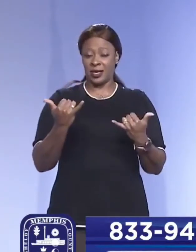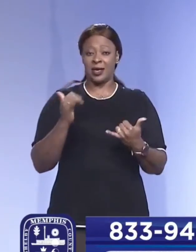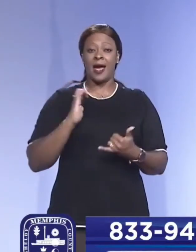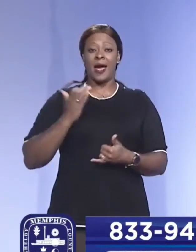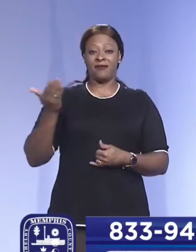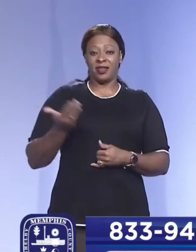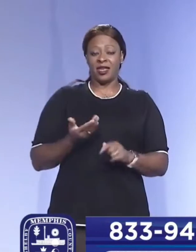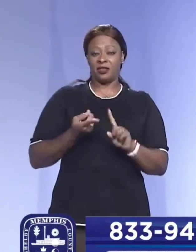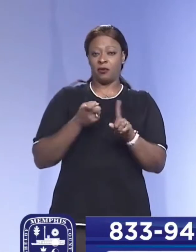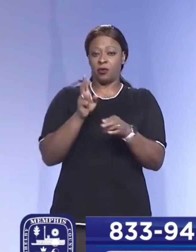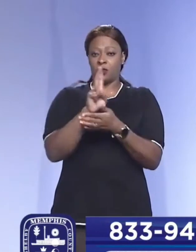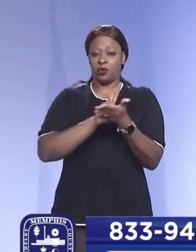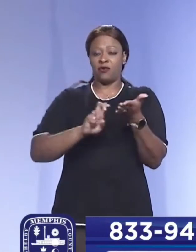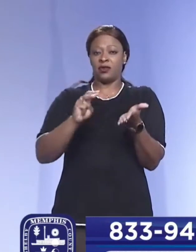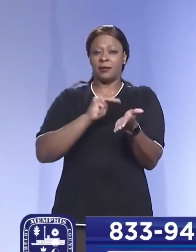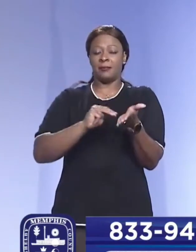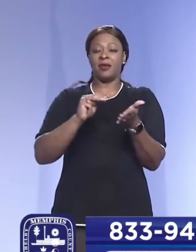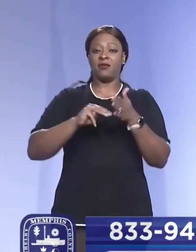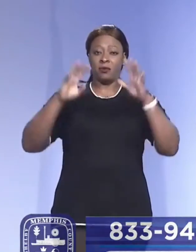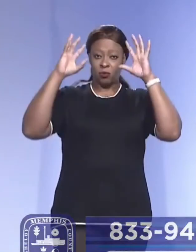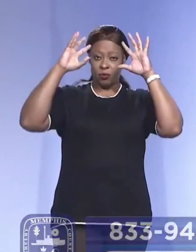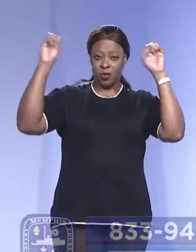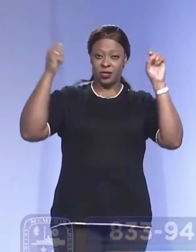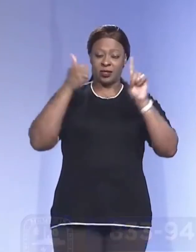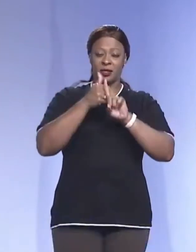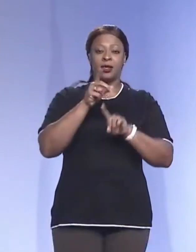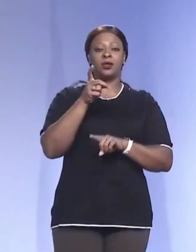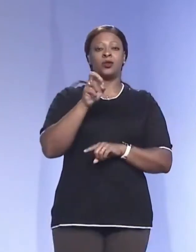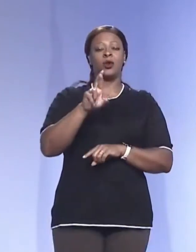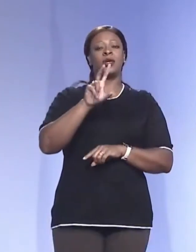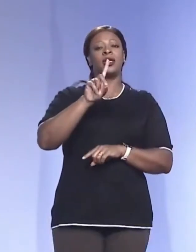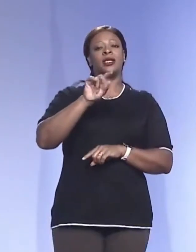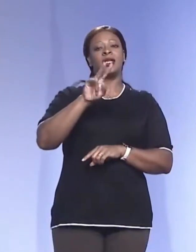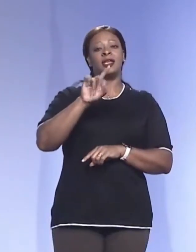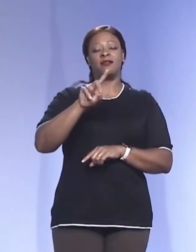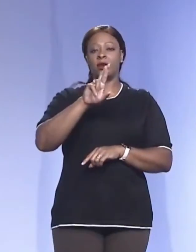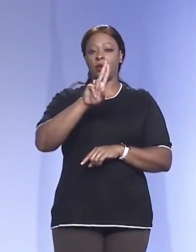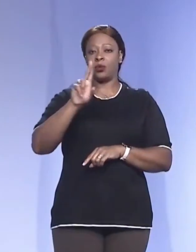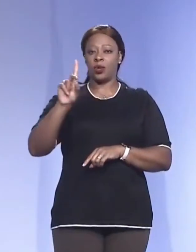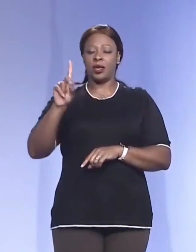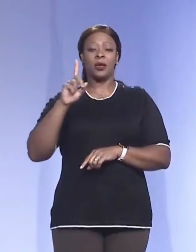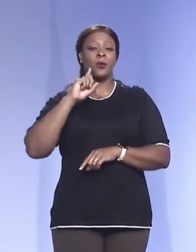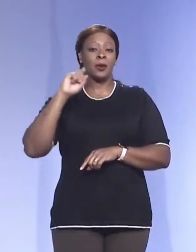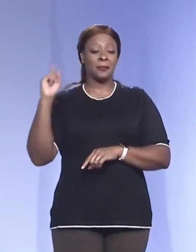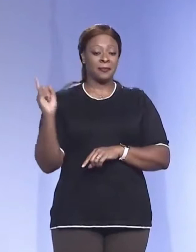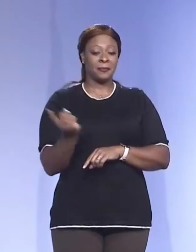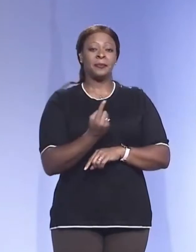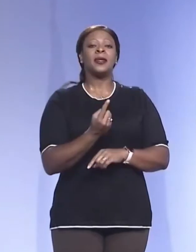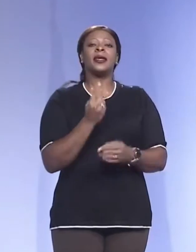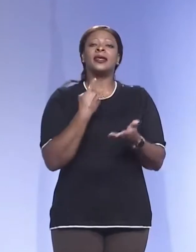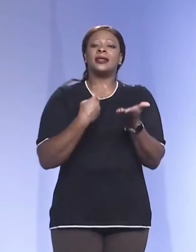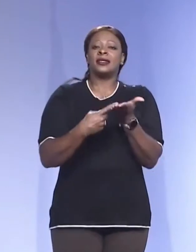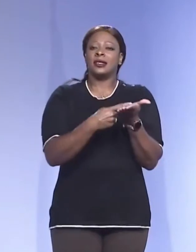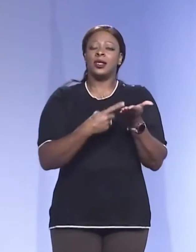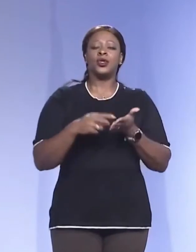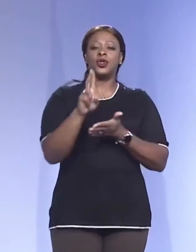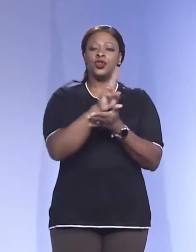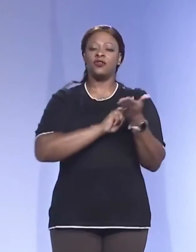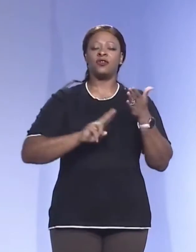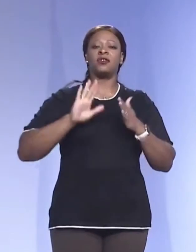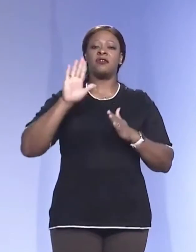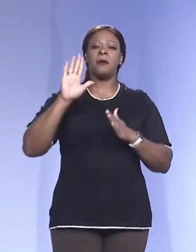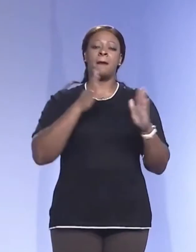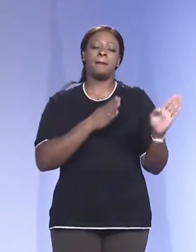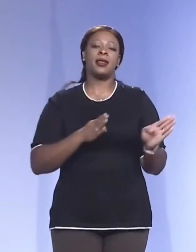the University of Memphis President, Dr. David Rudd, who will come and discuss the university's